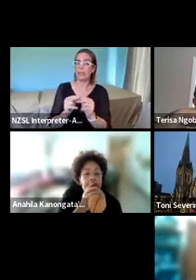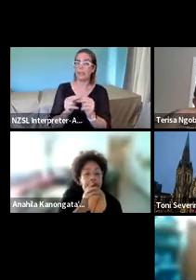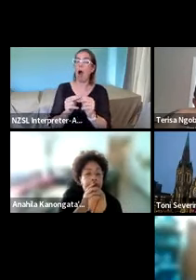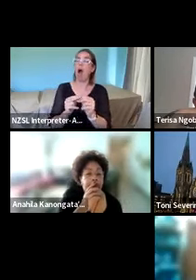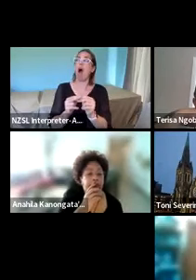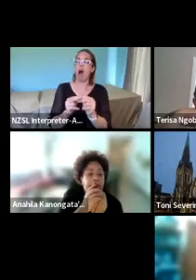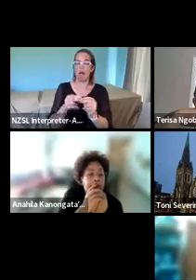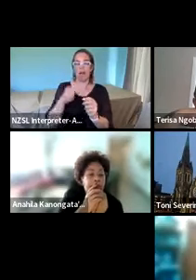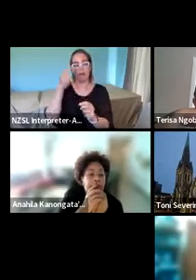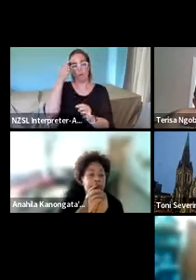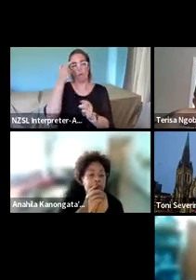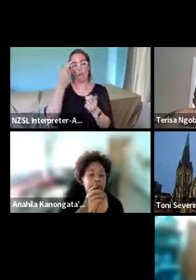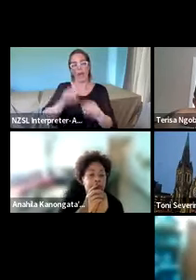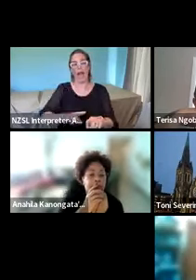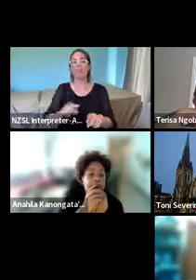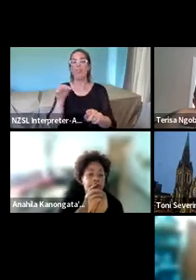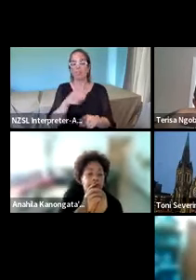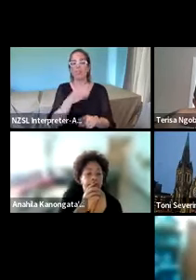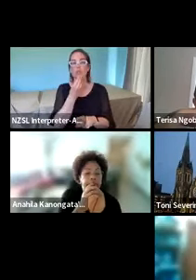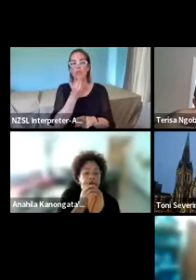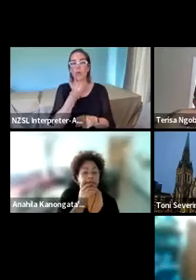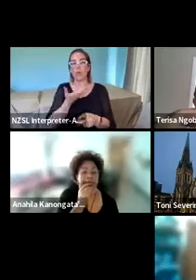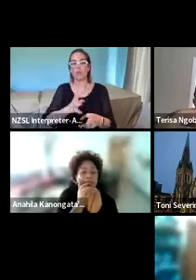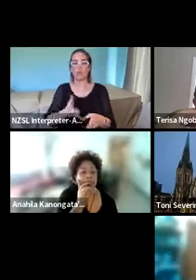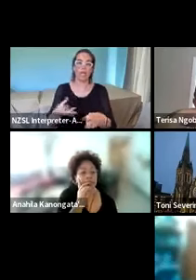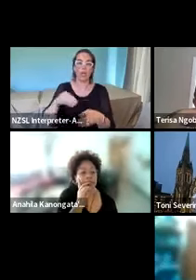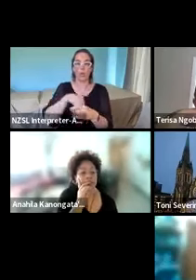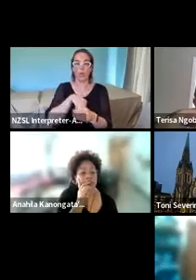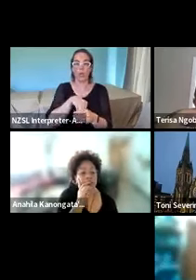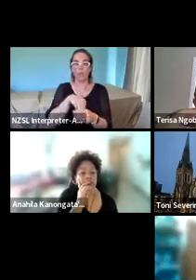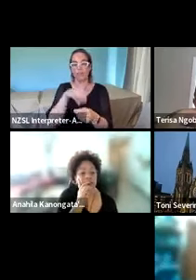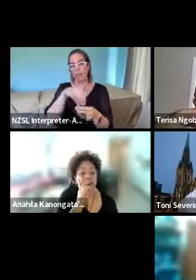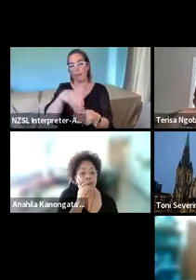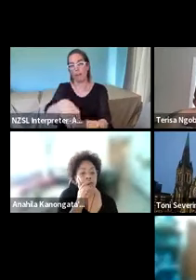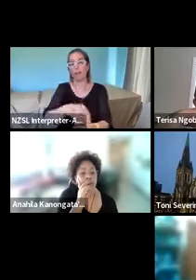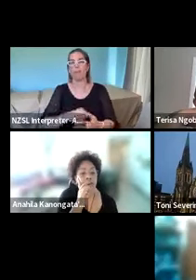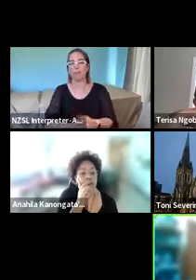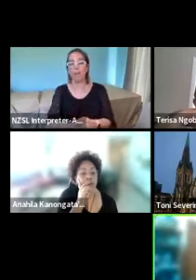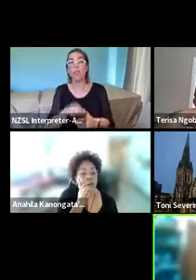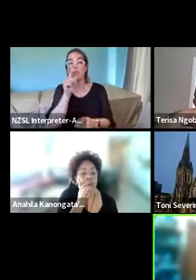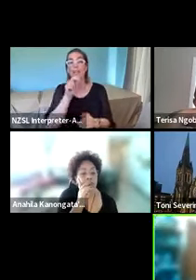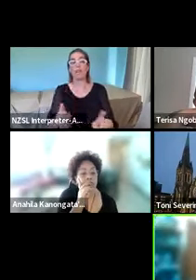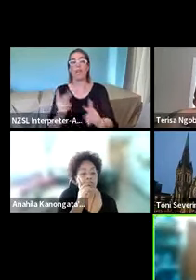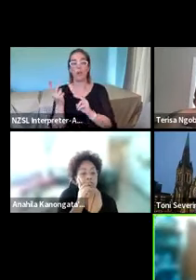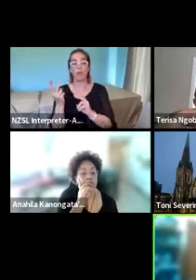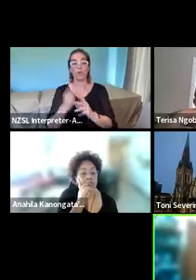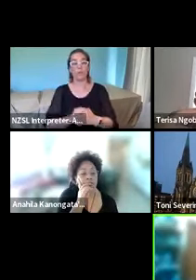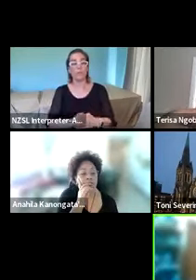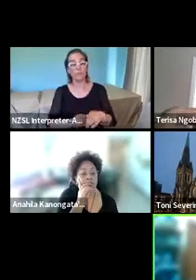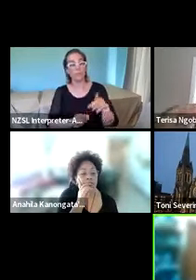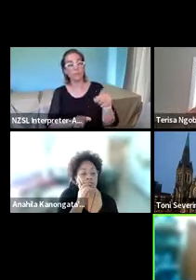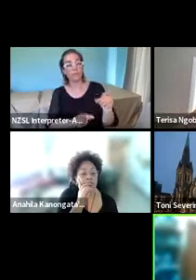this is useful. Actually, it's too simple, review it. So you would suggest that would be maybe